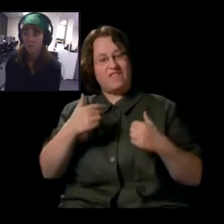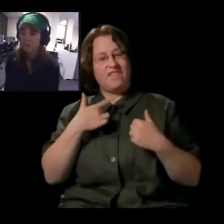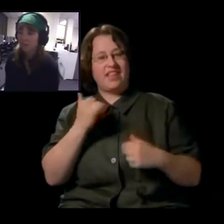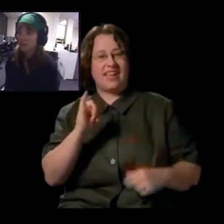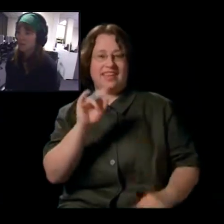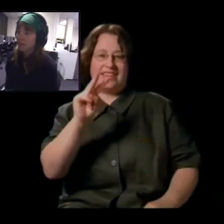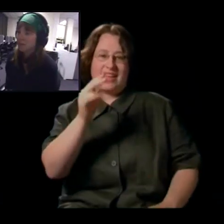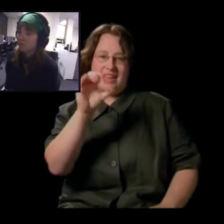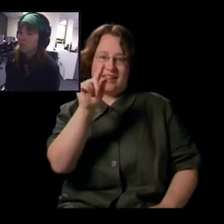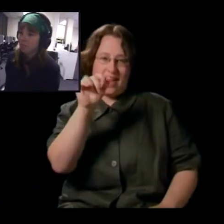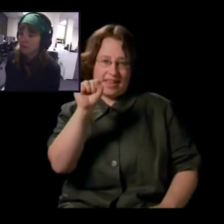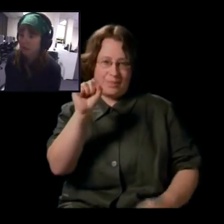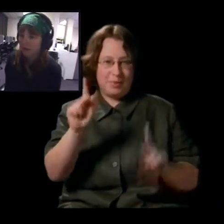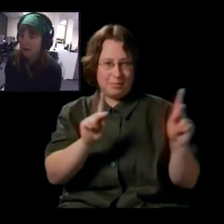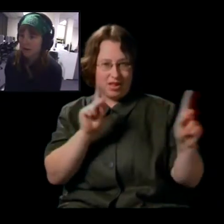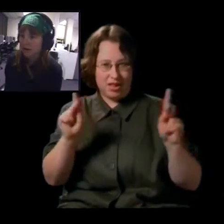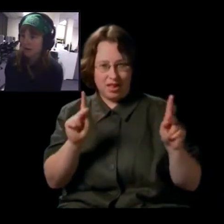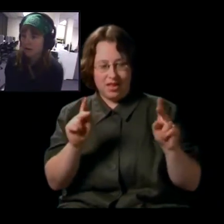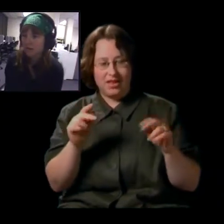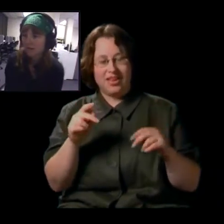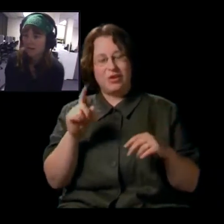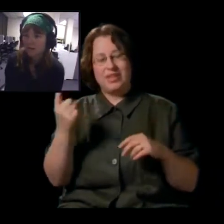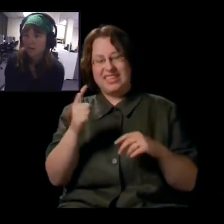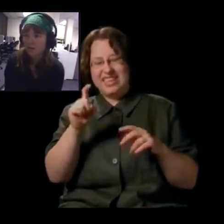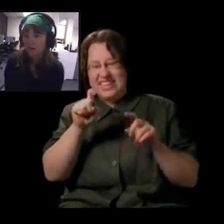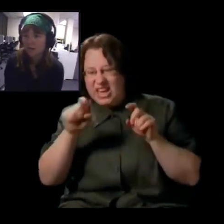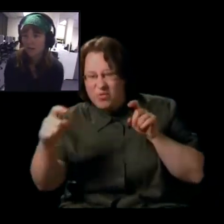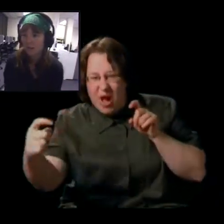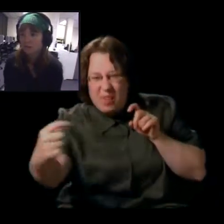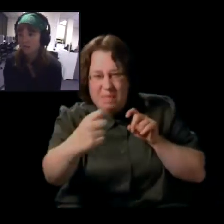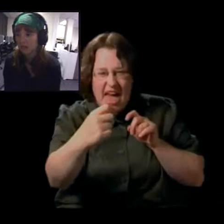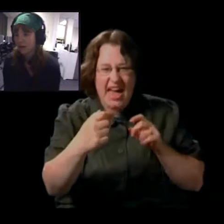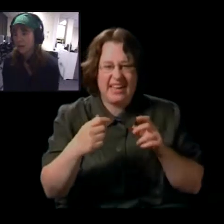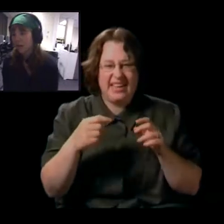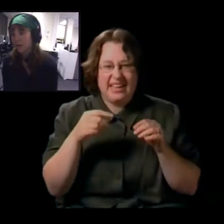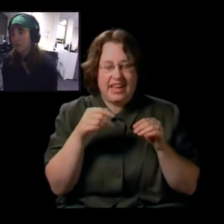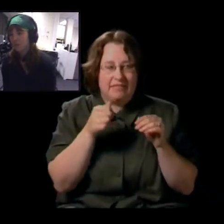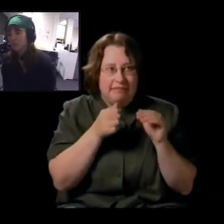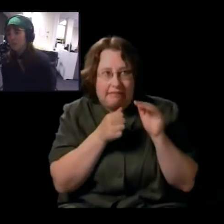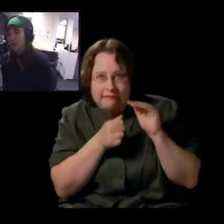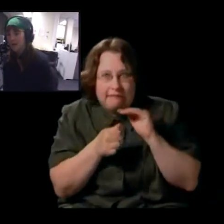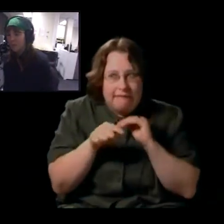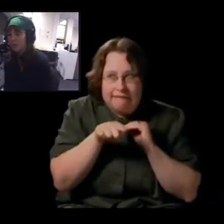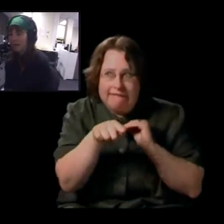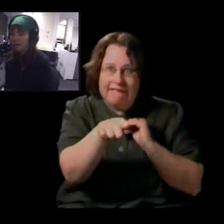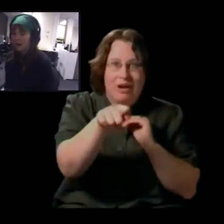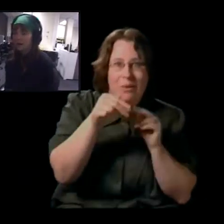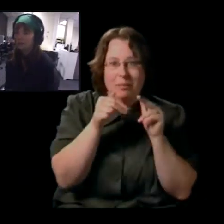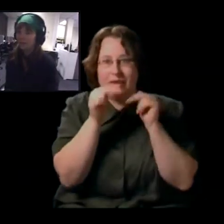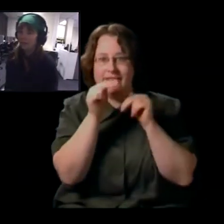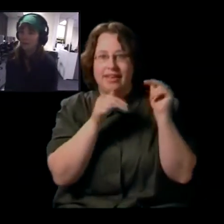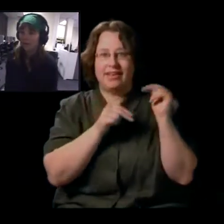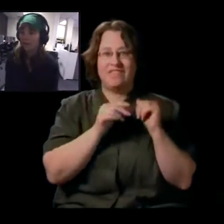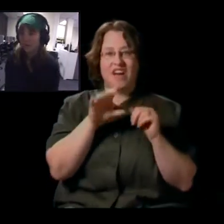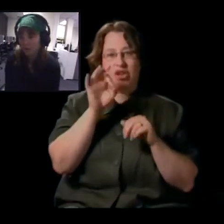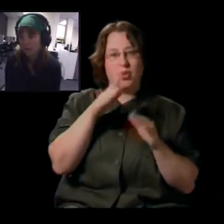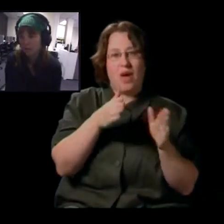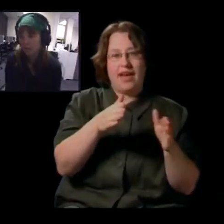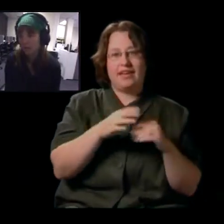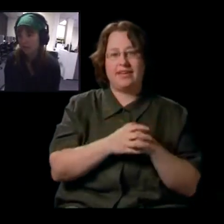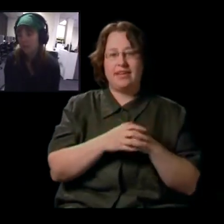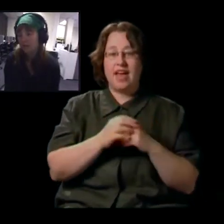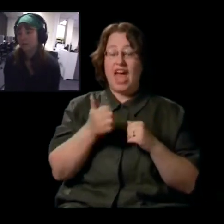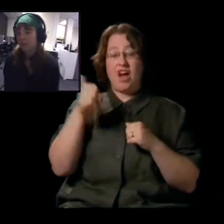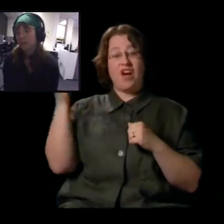with disabilities, people who are in wheelchairs, feel like they are sneaking around the back way trying to find a way in the